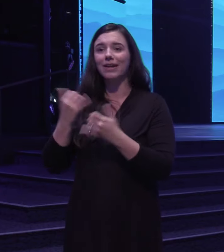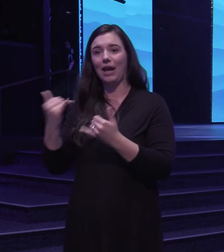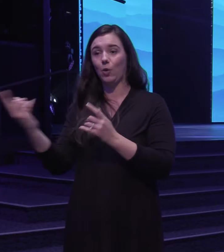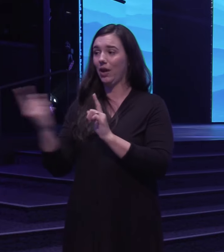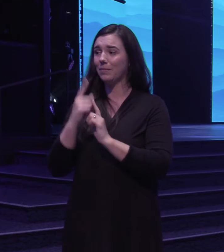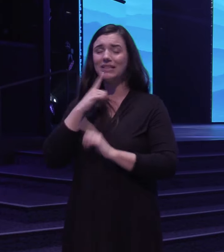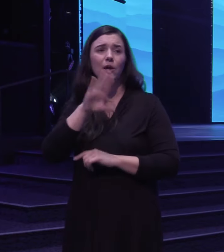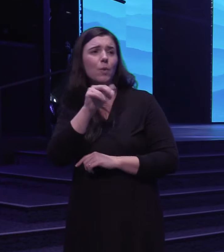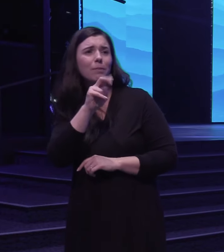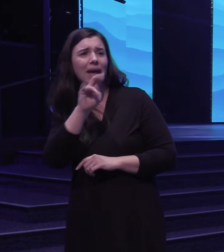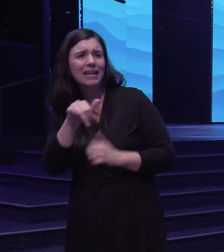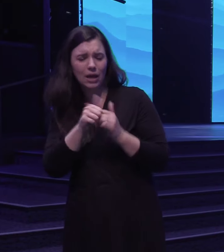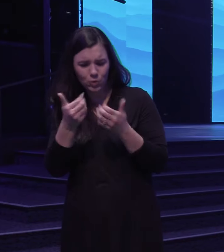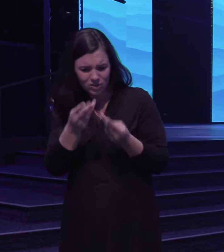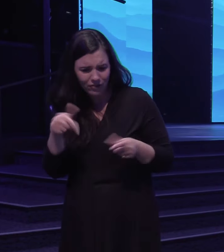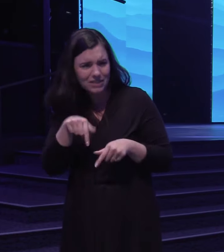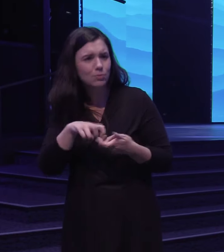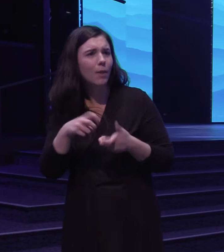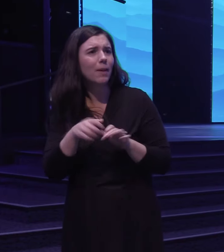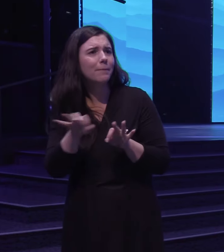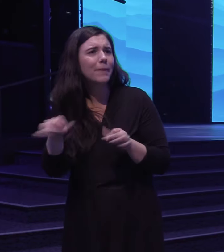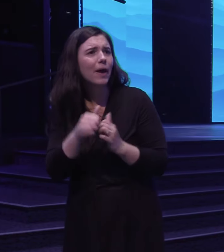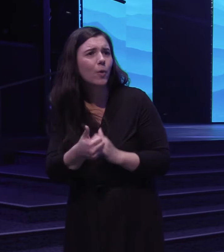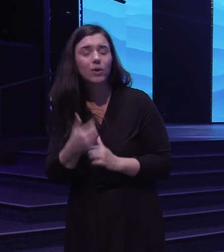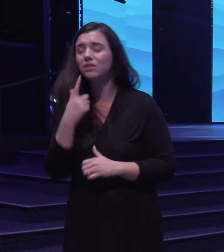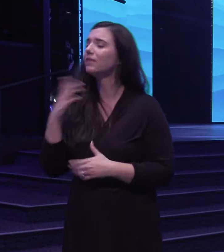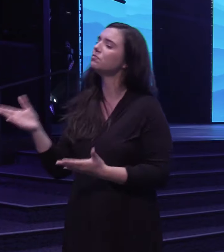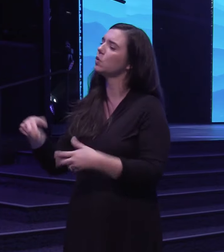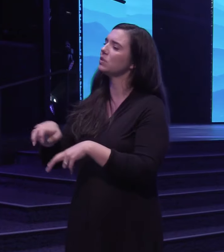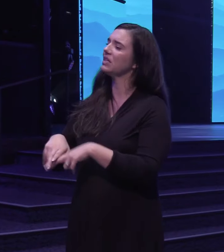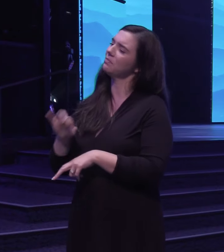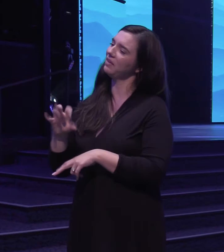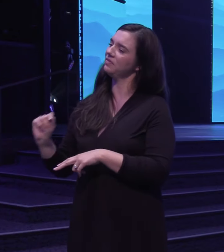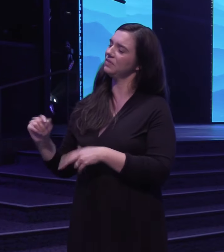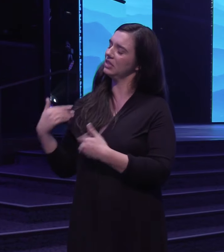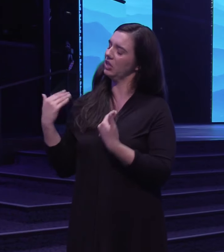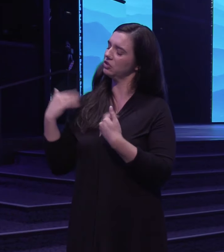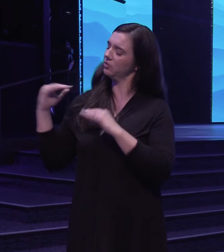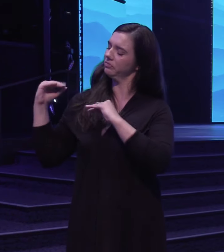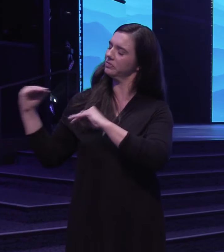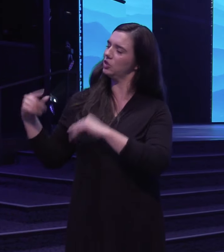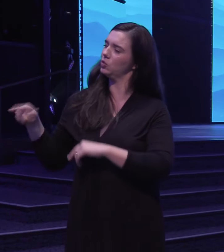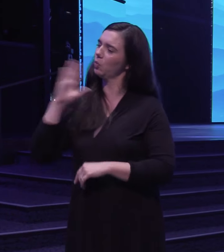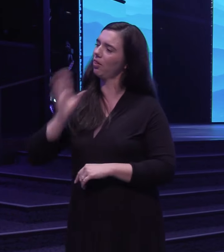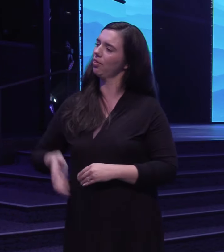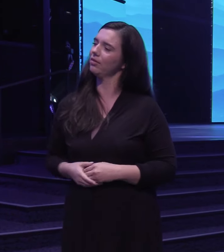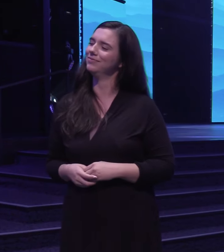me saying, "Benny, Benny, how do you work this problem?" And I'd say, "Sit at my feet, youngster, while I instruct you."